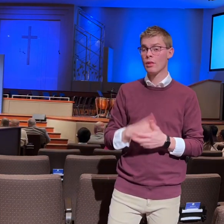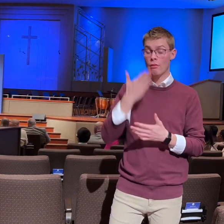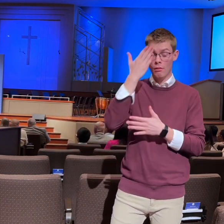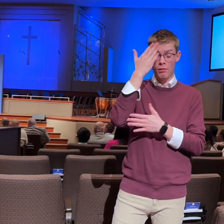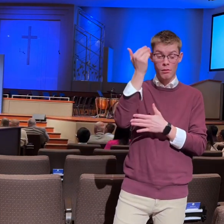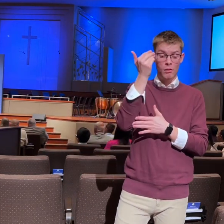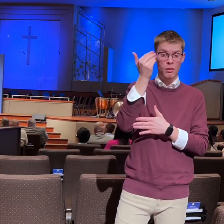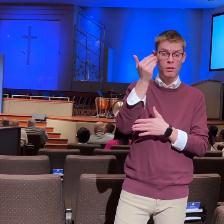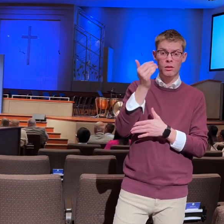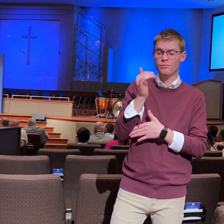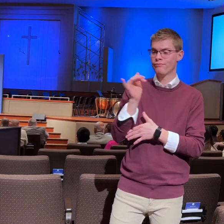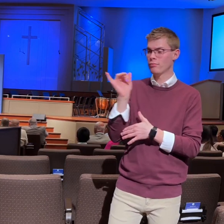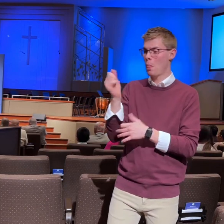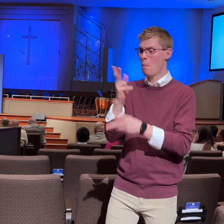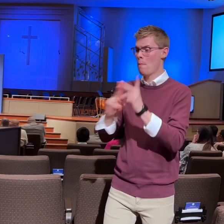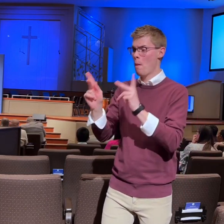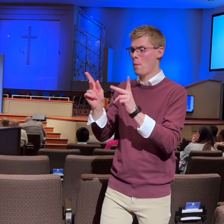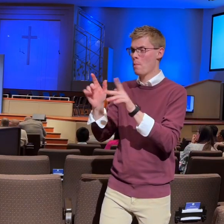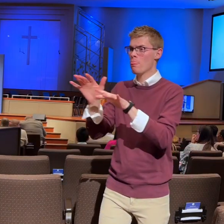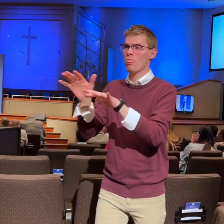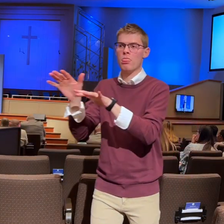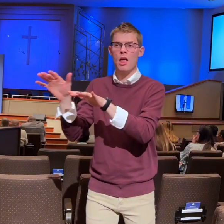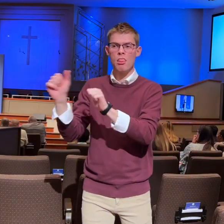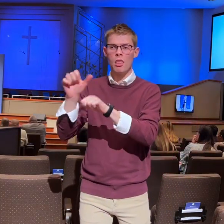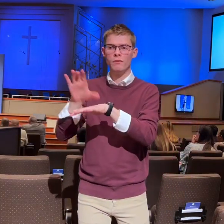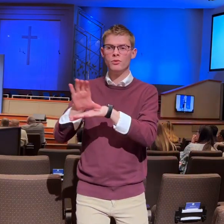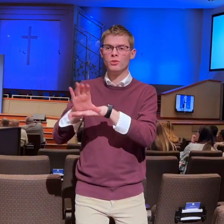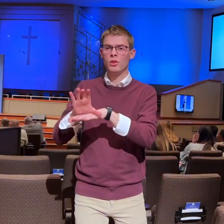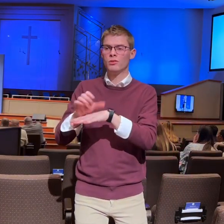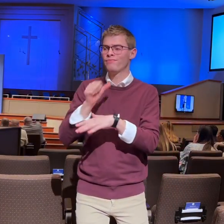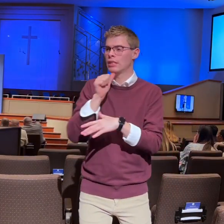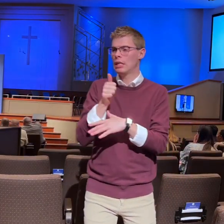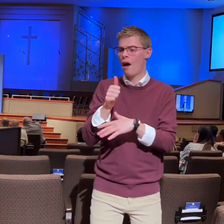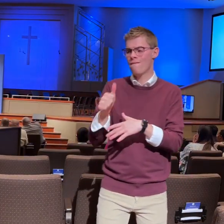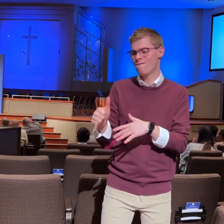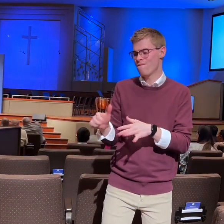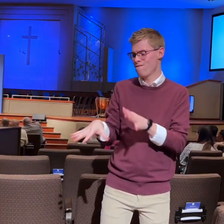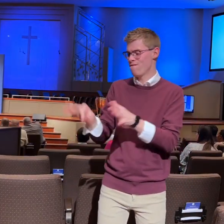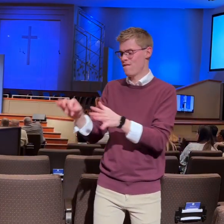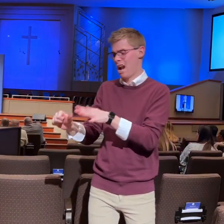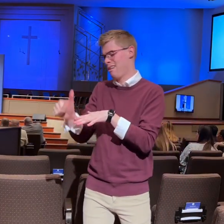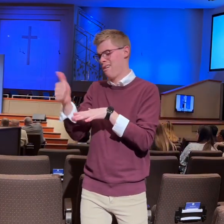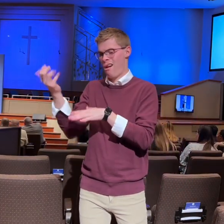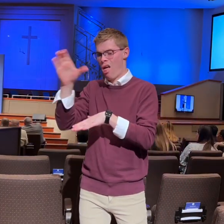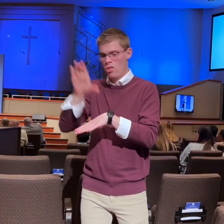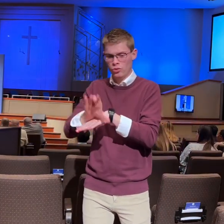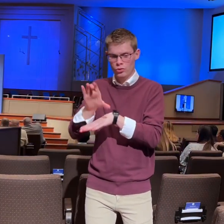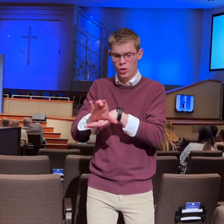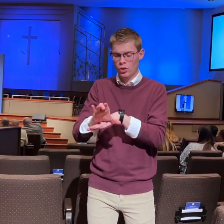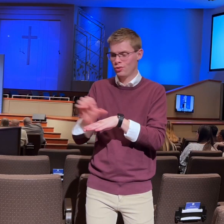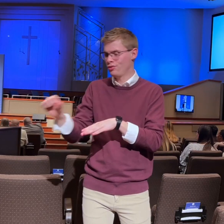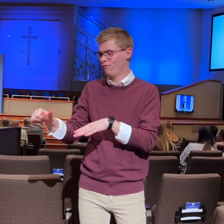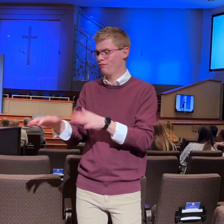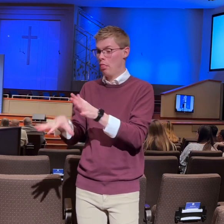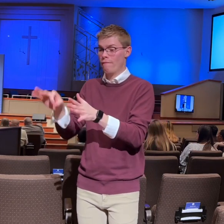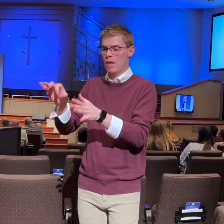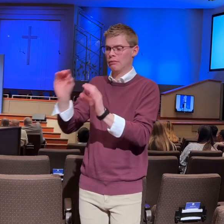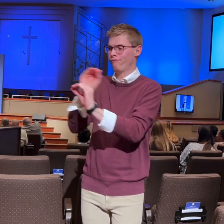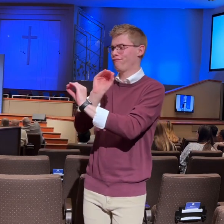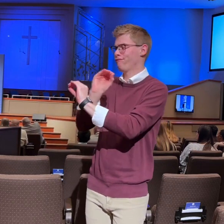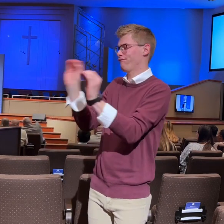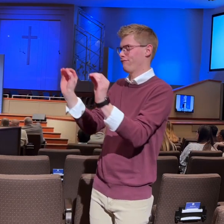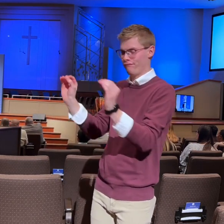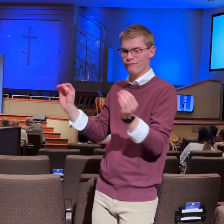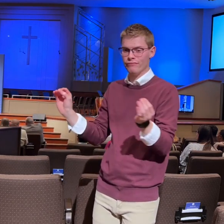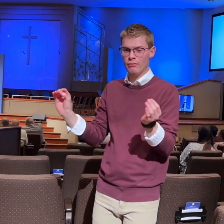Because those that just quit the church normally aren't finding another red-hot Bible-believing church. They're finding nothing because they didn't